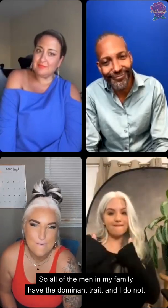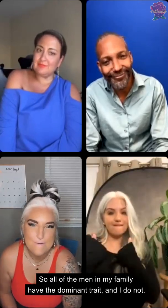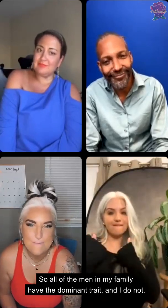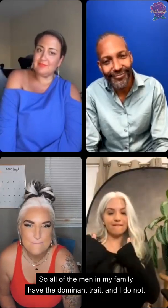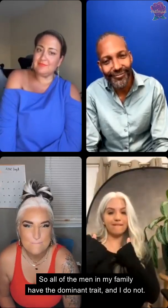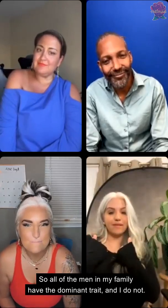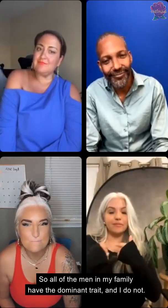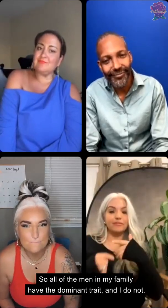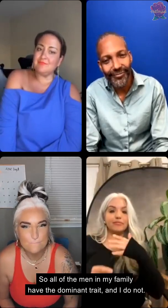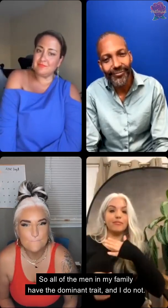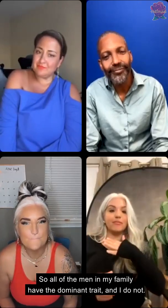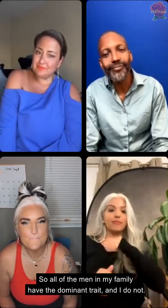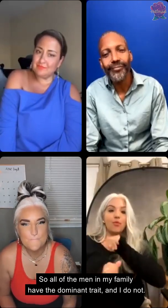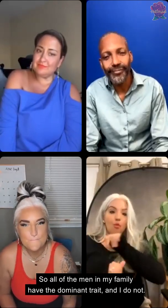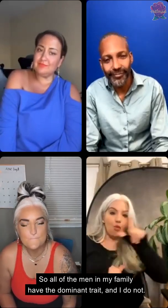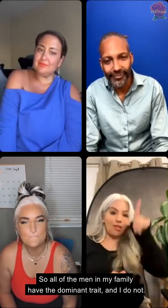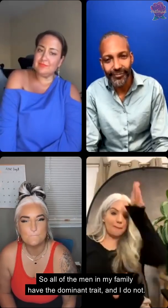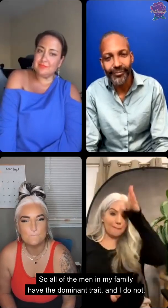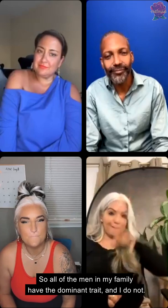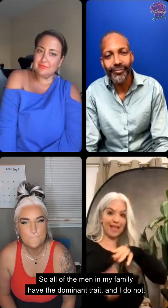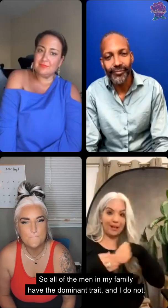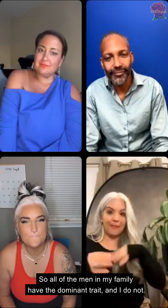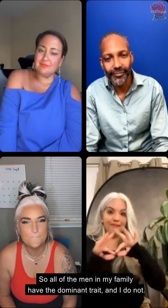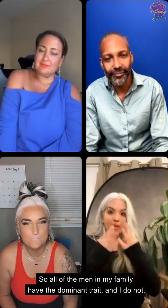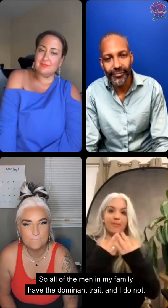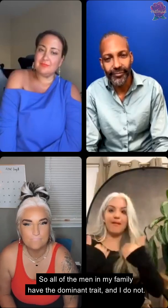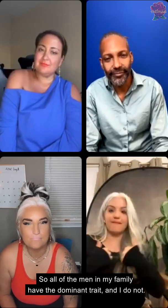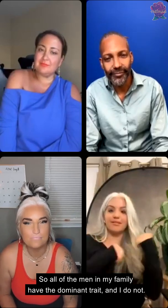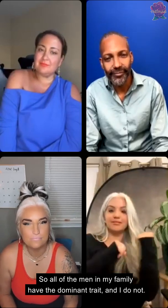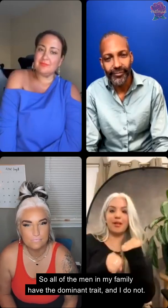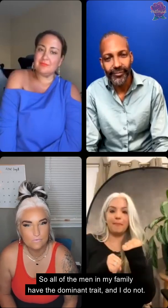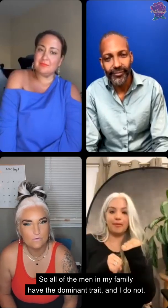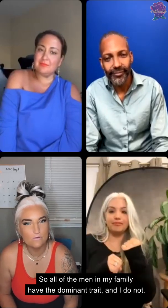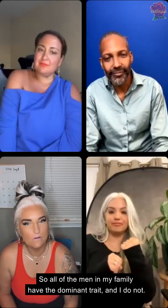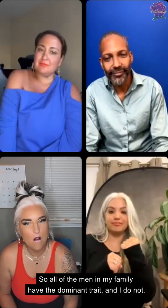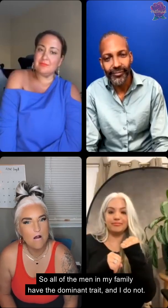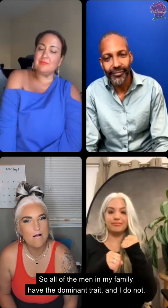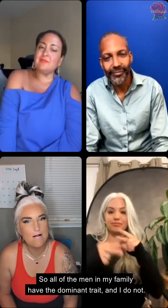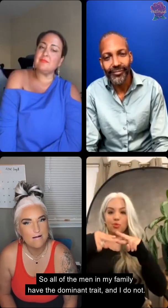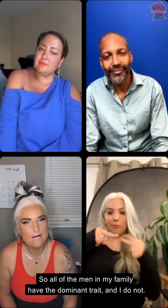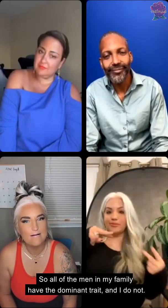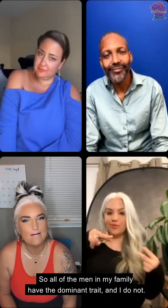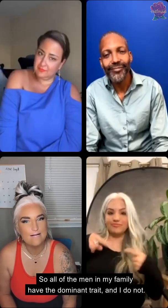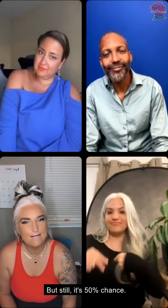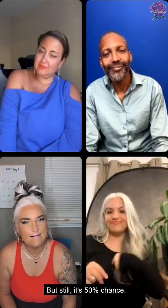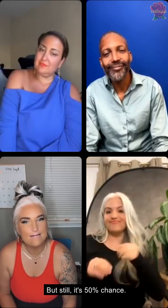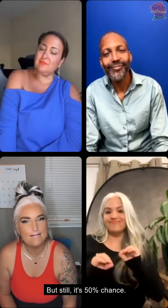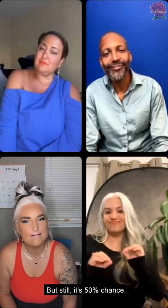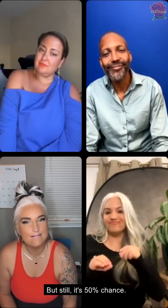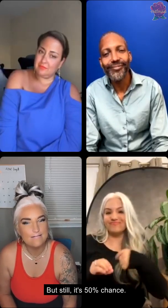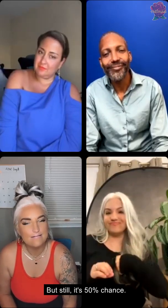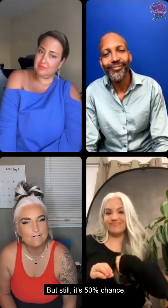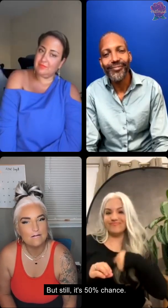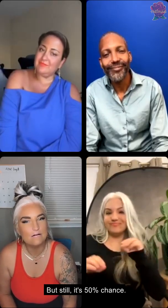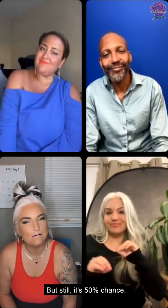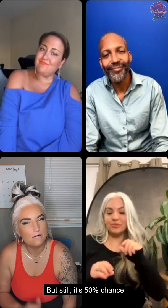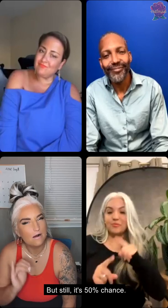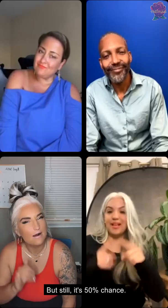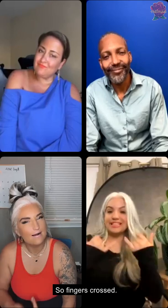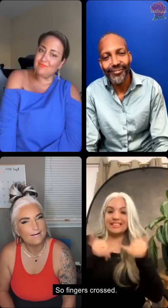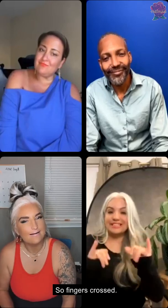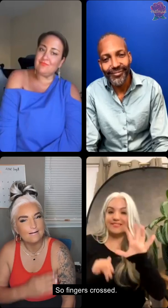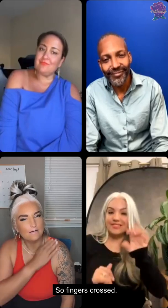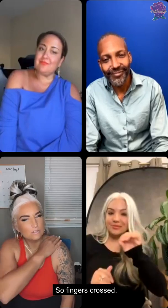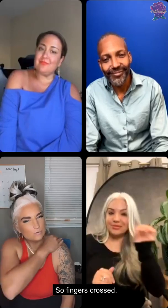it. So all of the men in my family have the dominant trait, and I do not. But still,